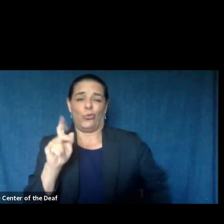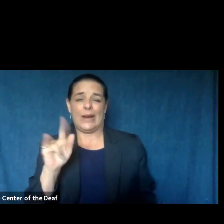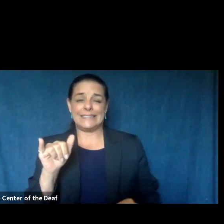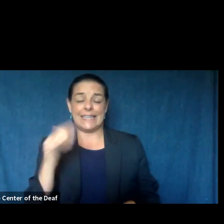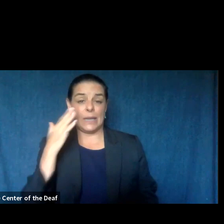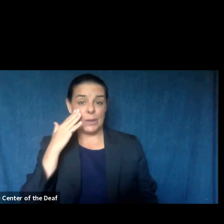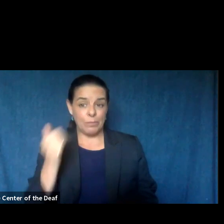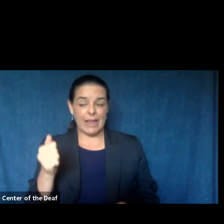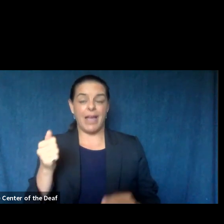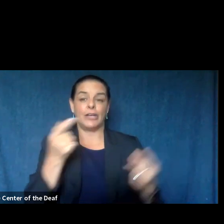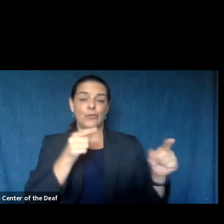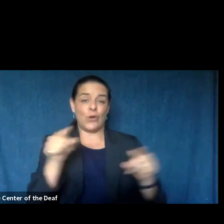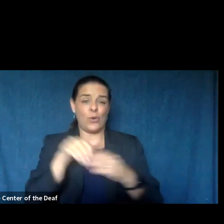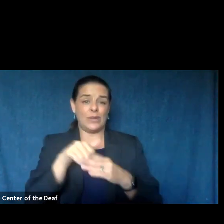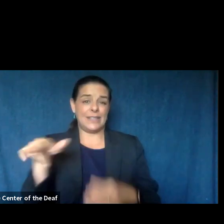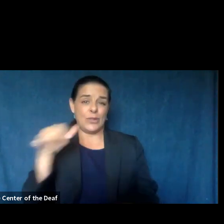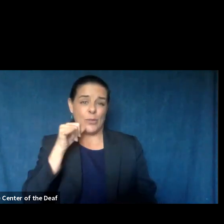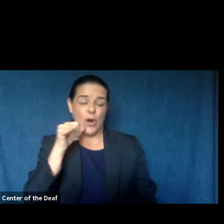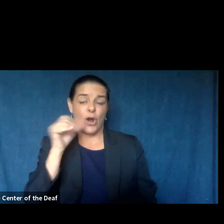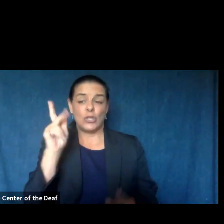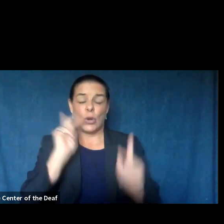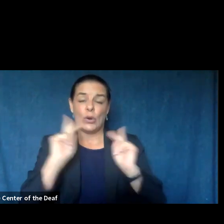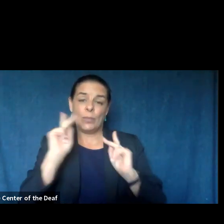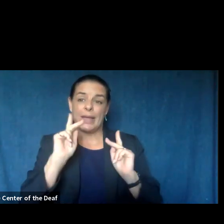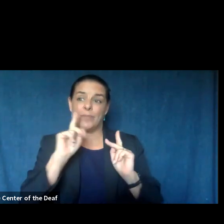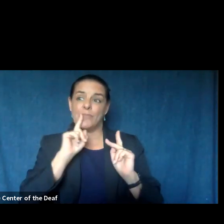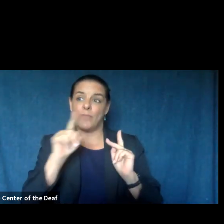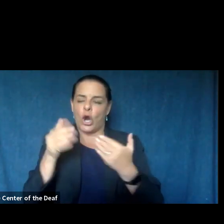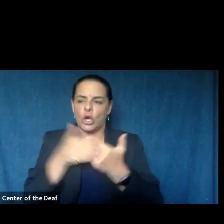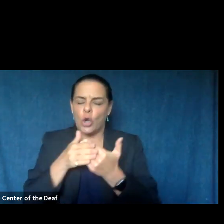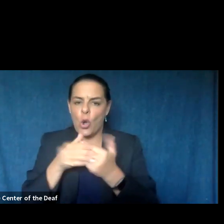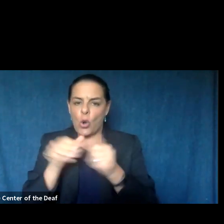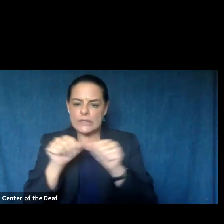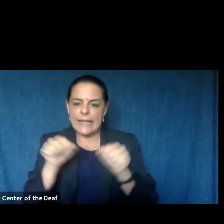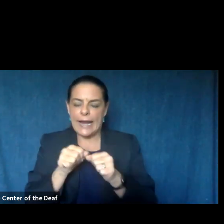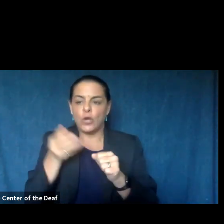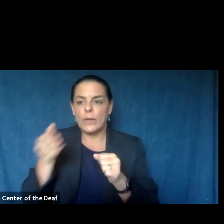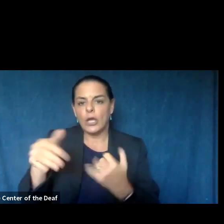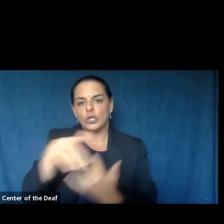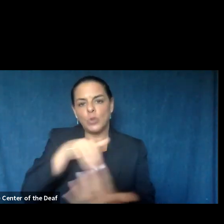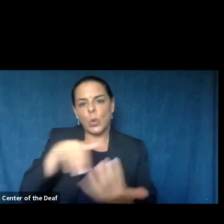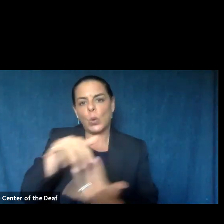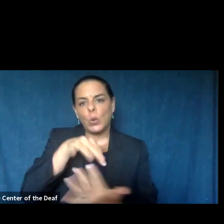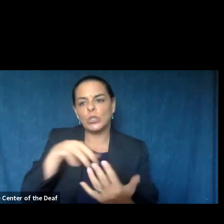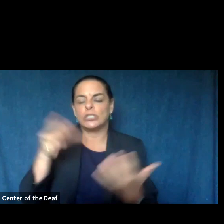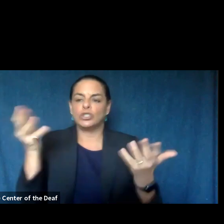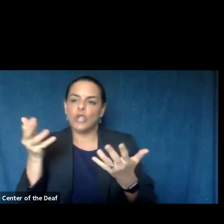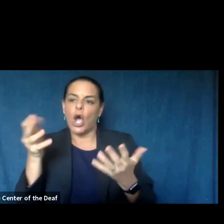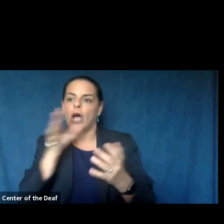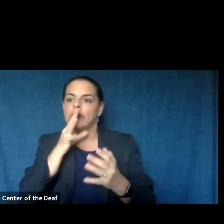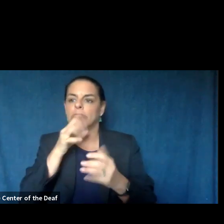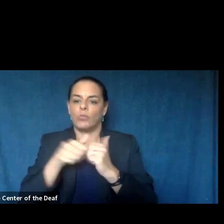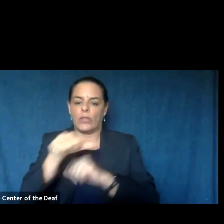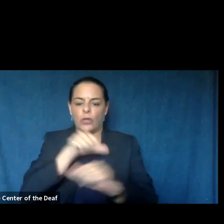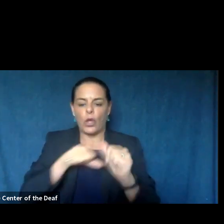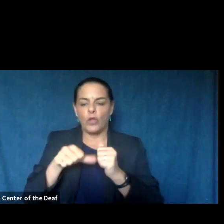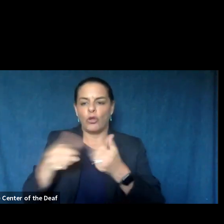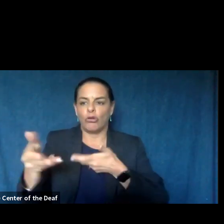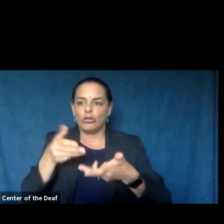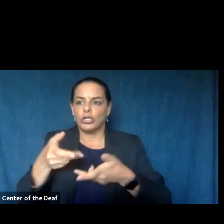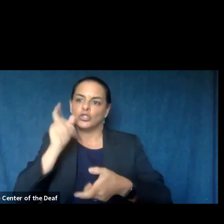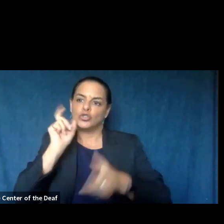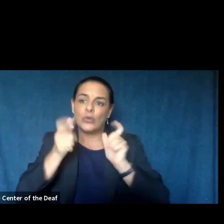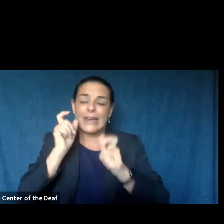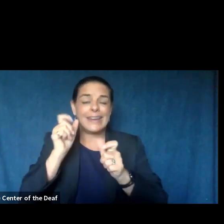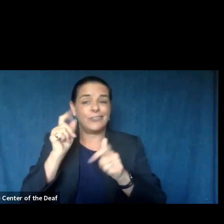to the activities that happen in them. So people are in close quarters. You're there to socialize typically and talk to each other and interact. You're drinking. You can't